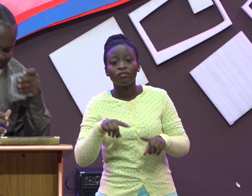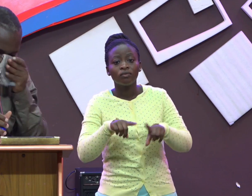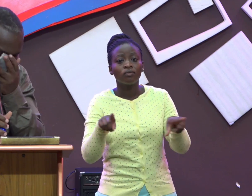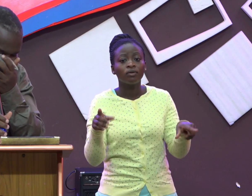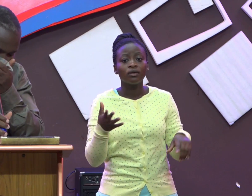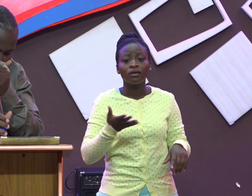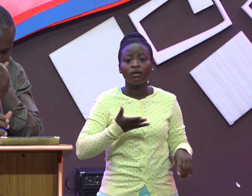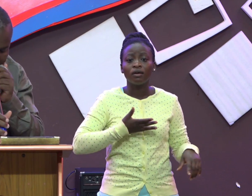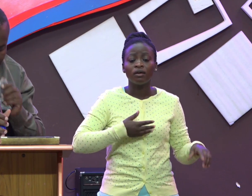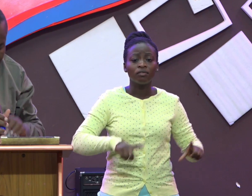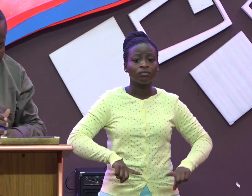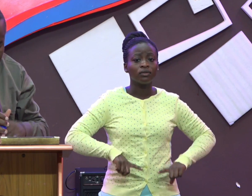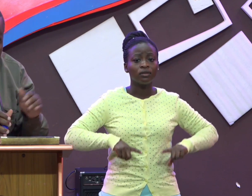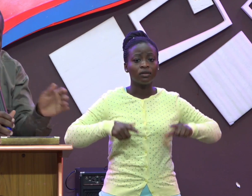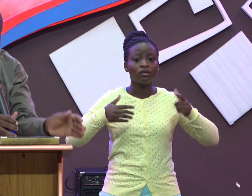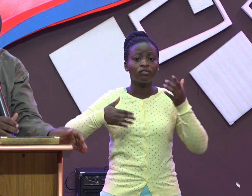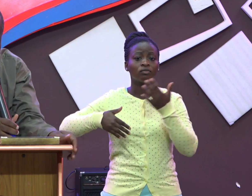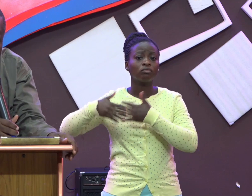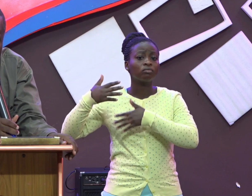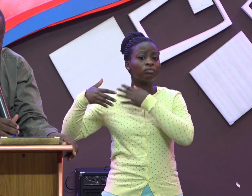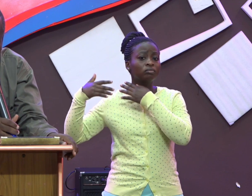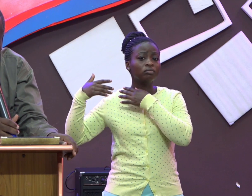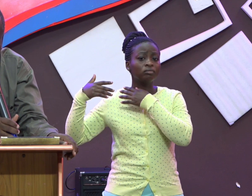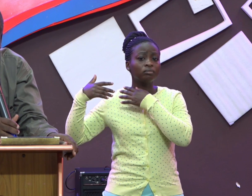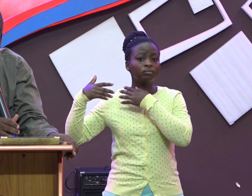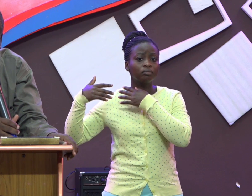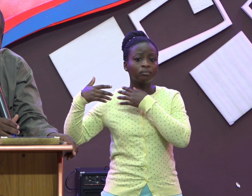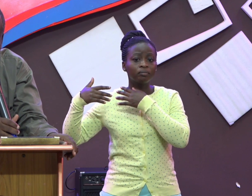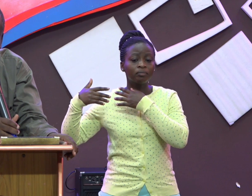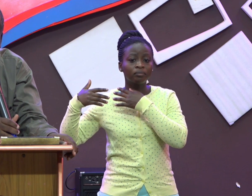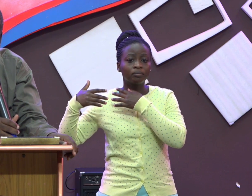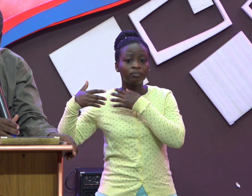whenever we have a life that has drifted back,